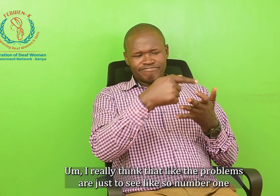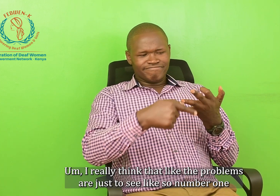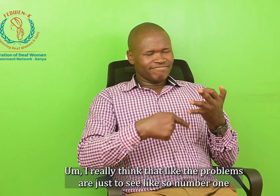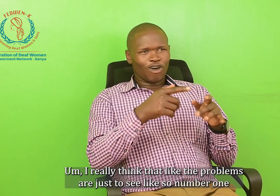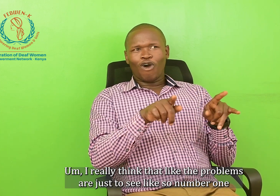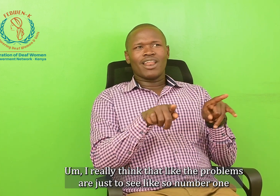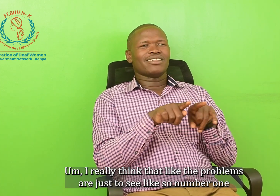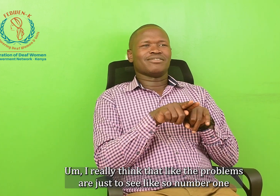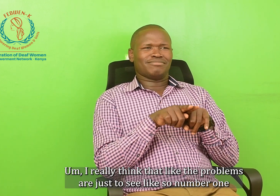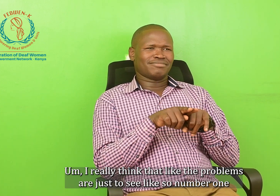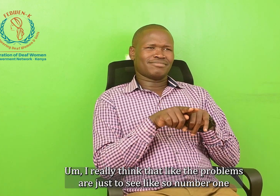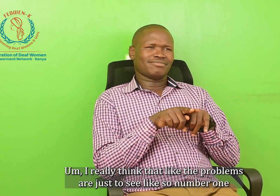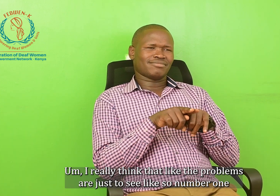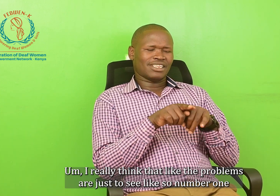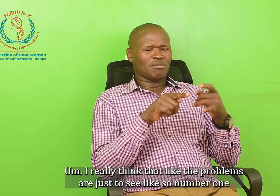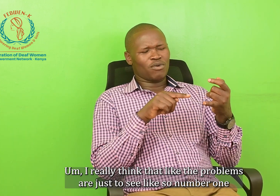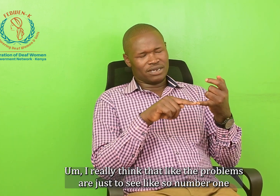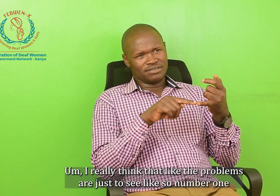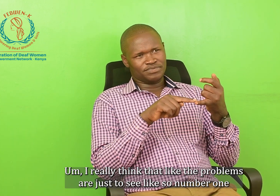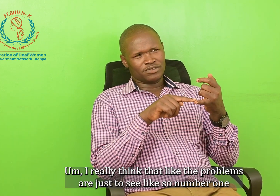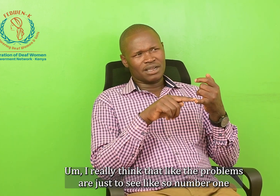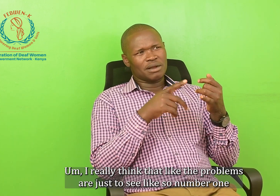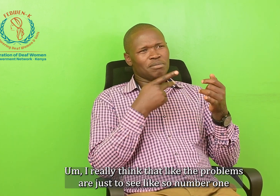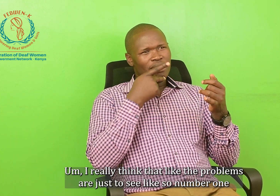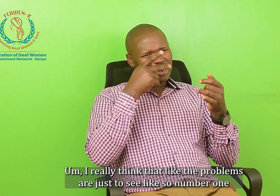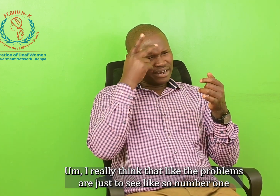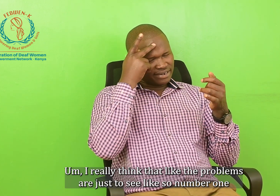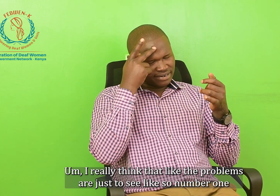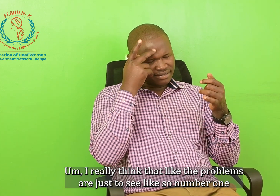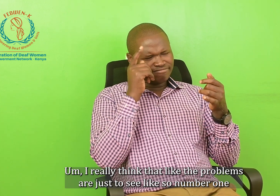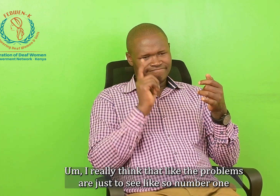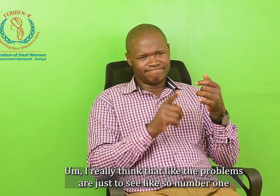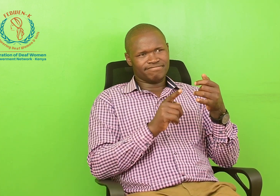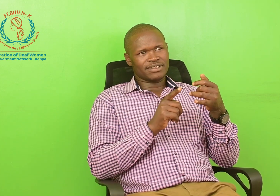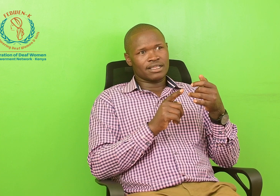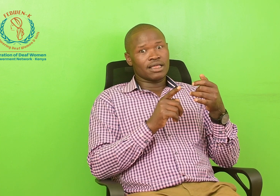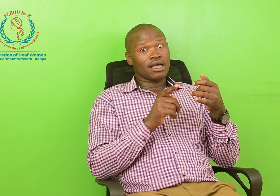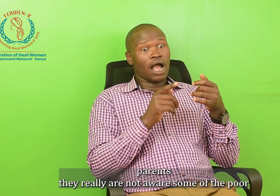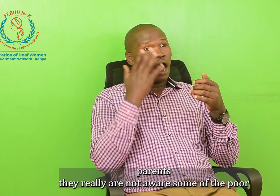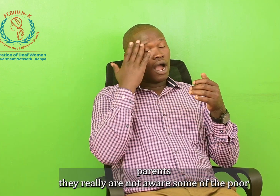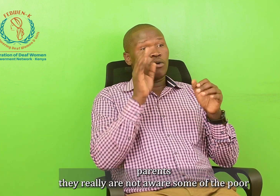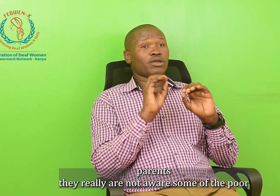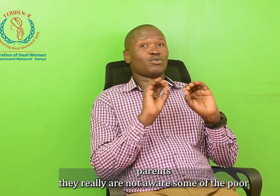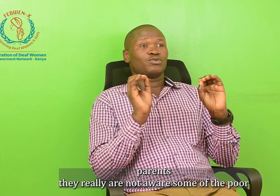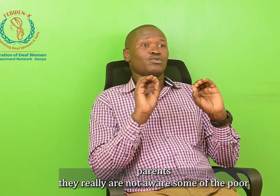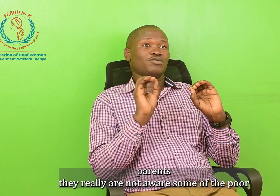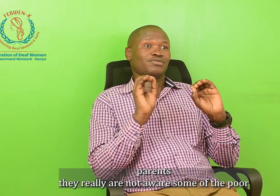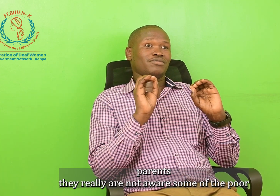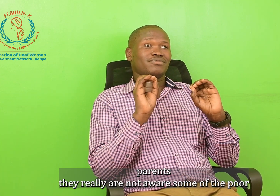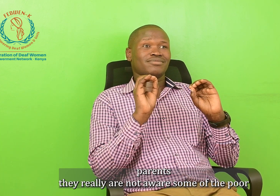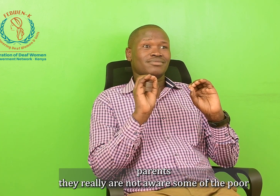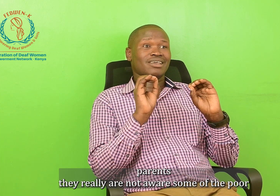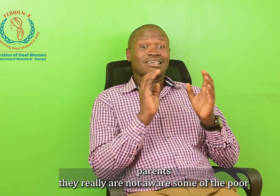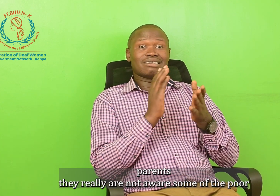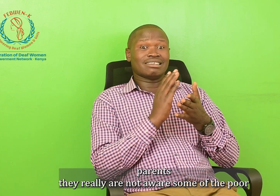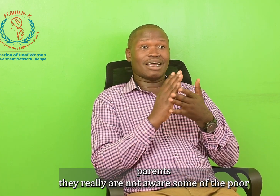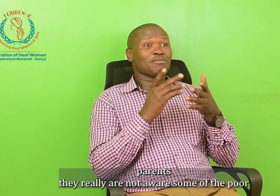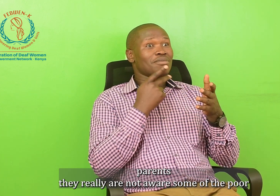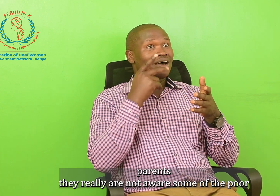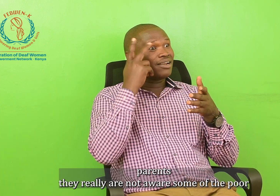I really think that like the problems are just the same. Okay, so number one, parents, they really are not aware. Some